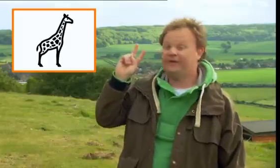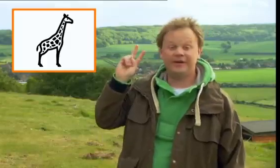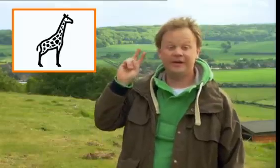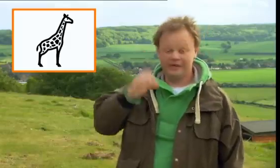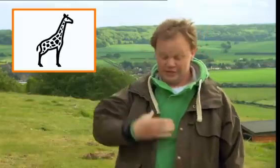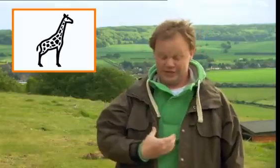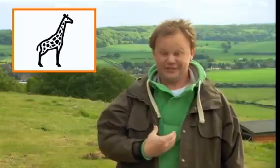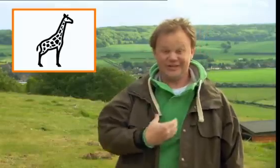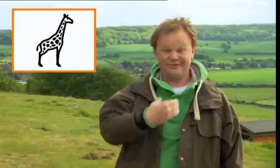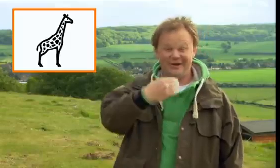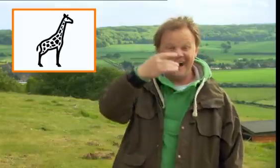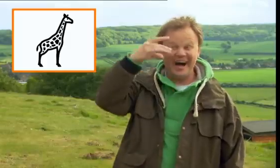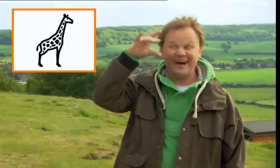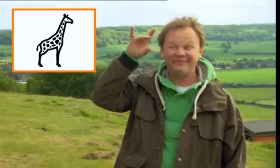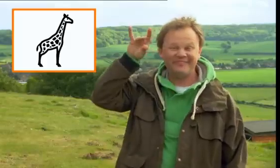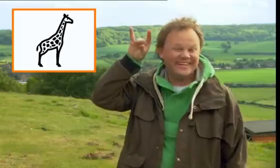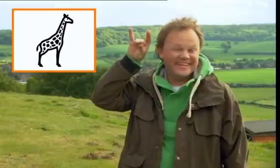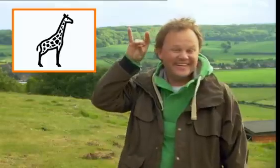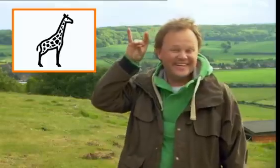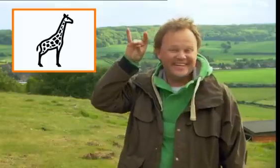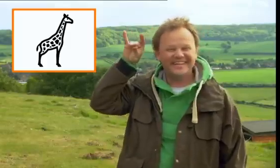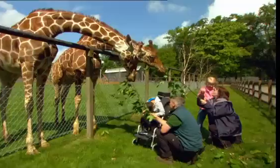look. Giraffe.